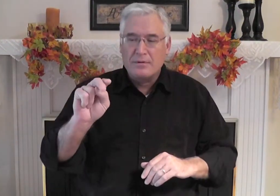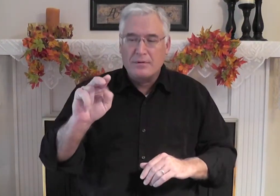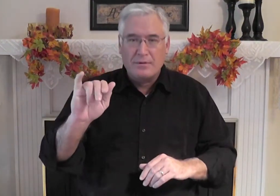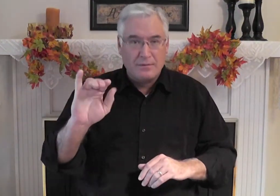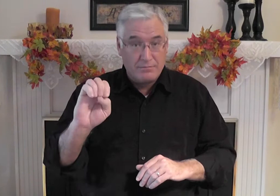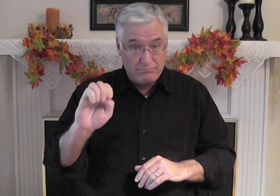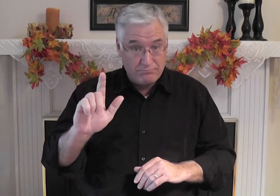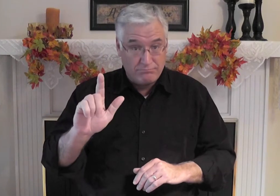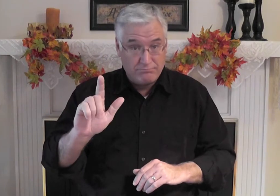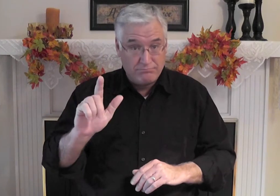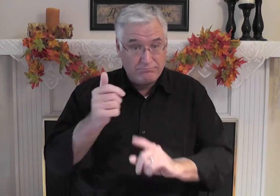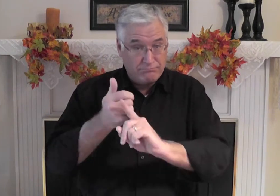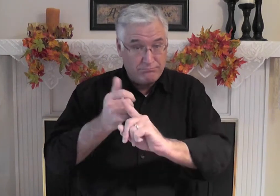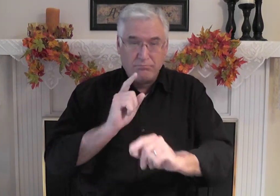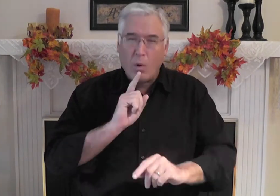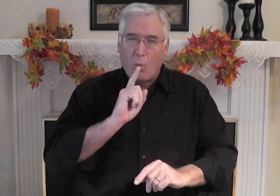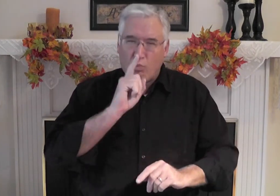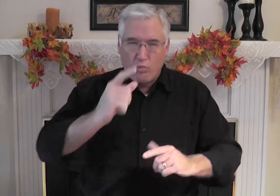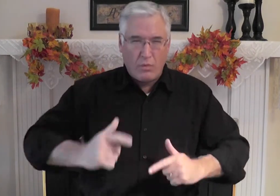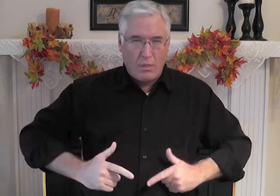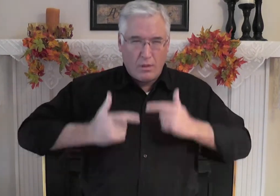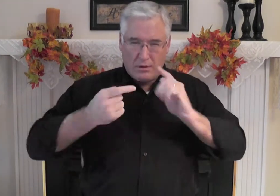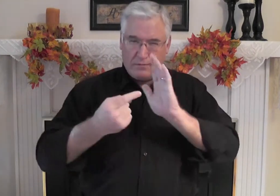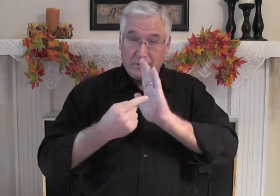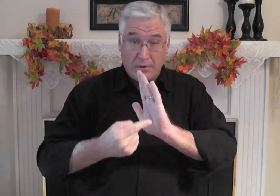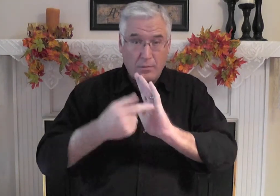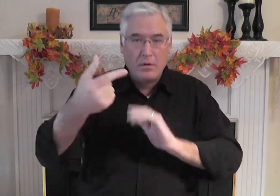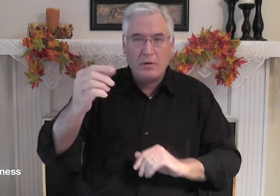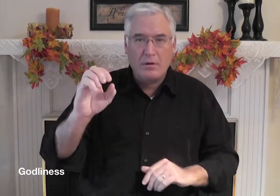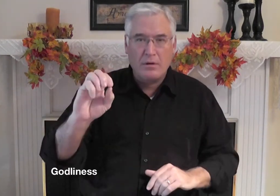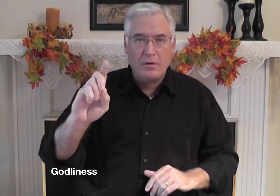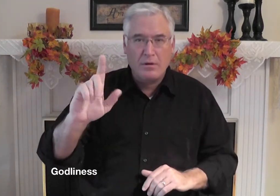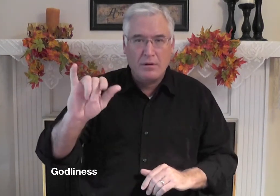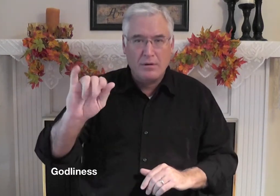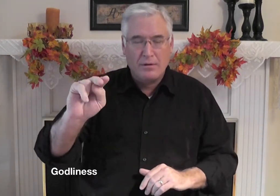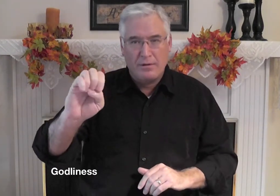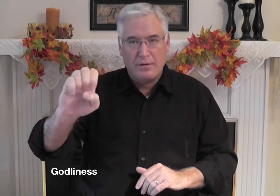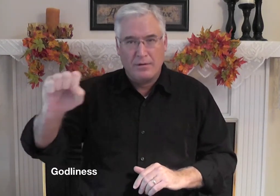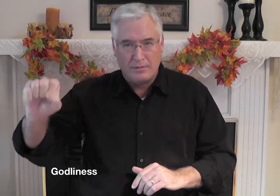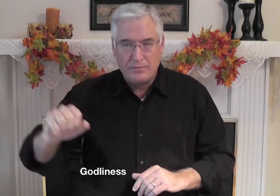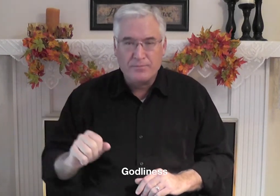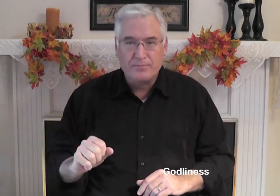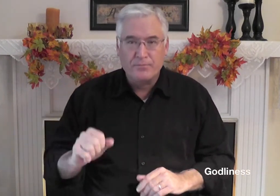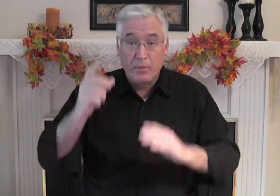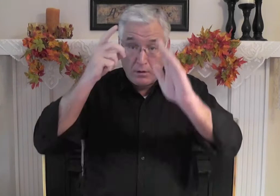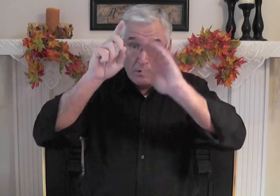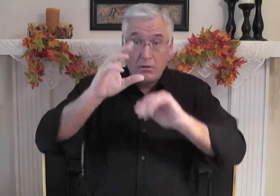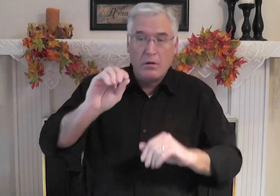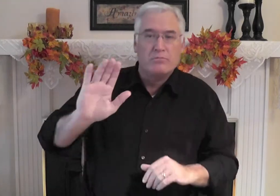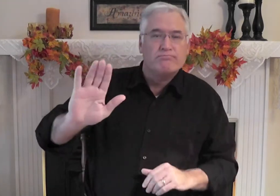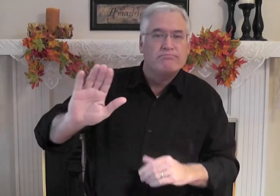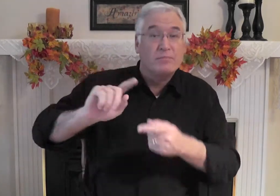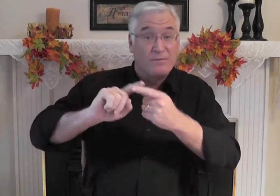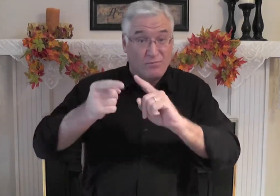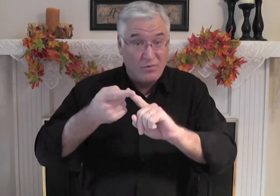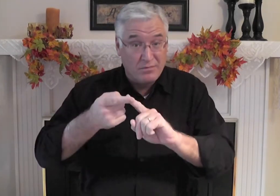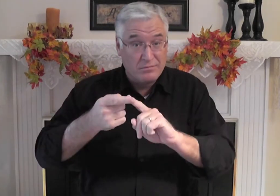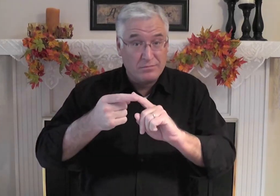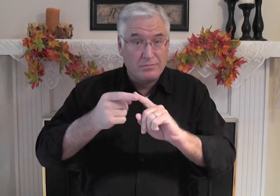The prophet Daniel, his life was a real life example of godliness. The